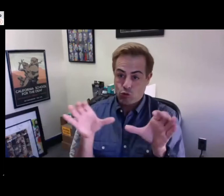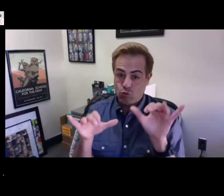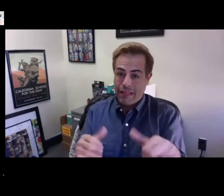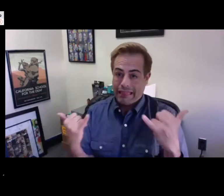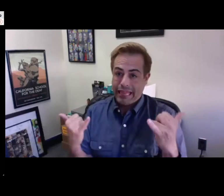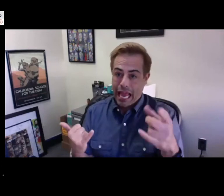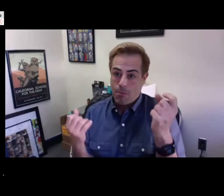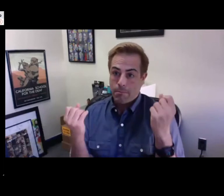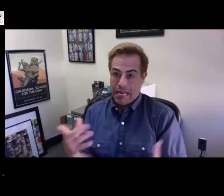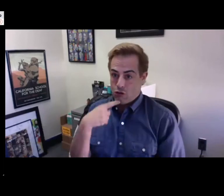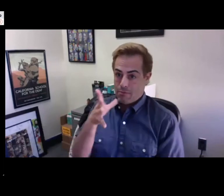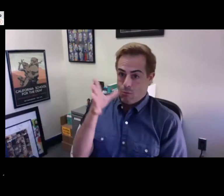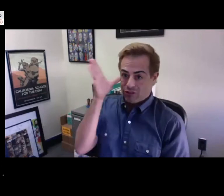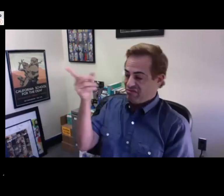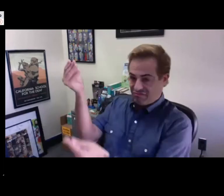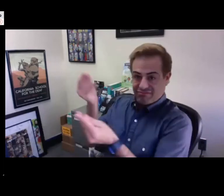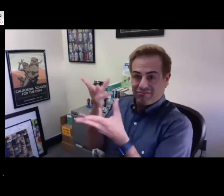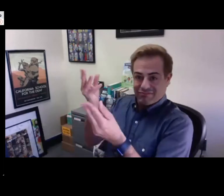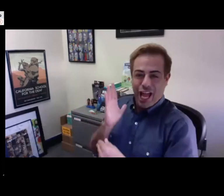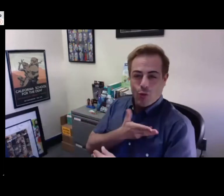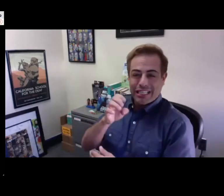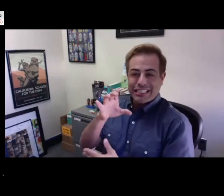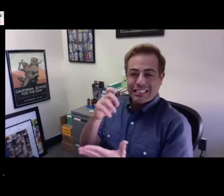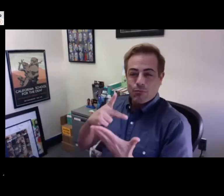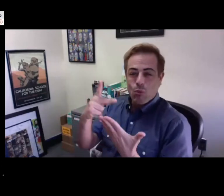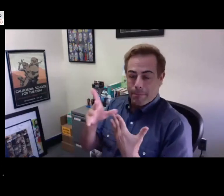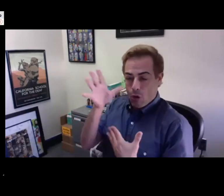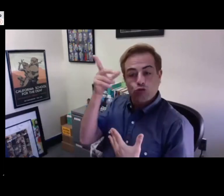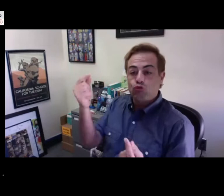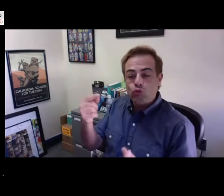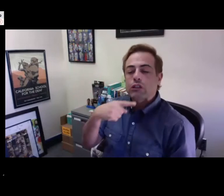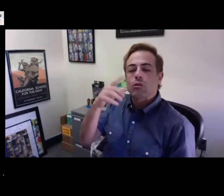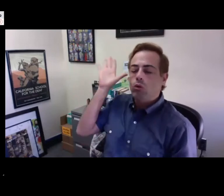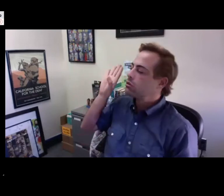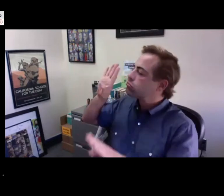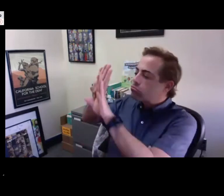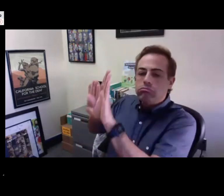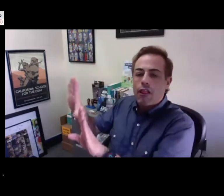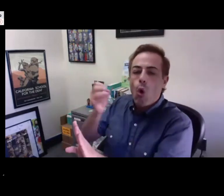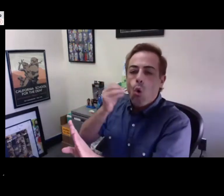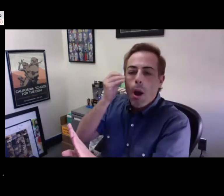That's fine. Our hearing families do that now. A lot of hearing parents tell us